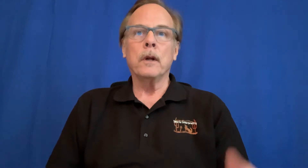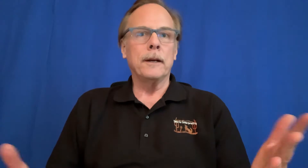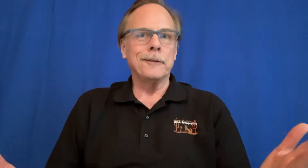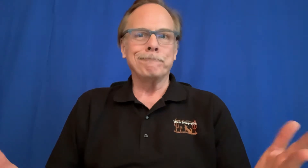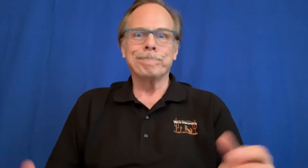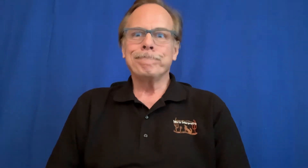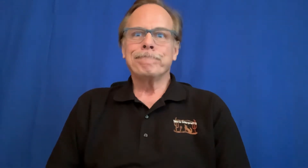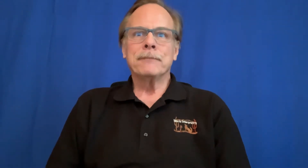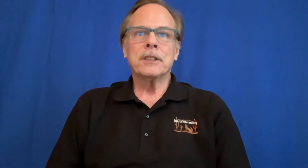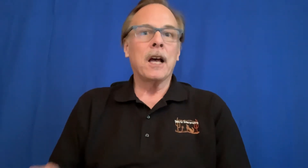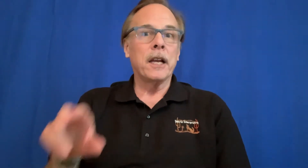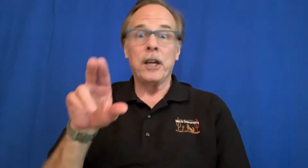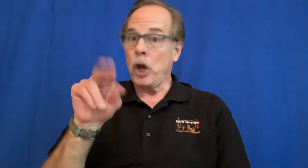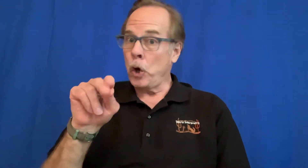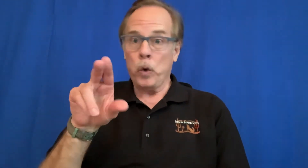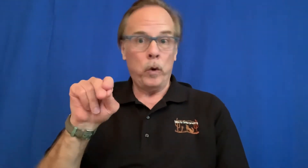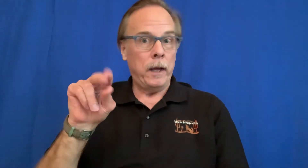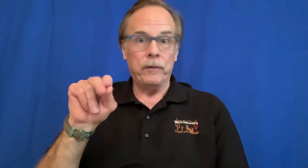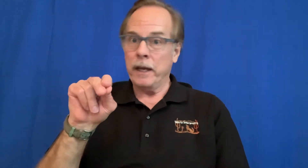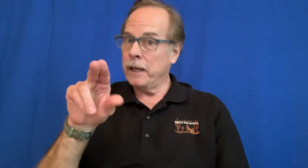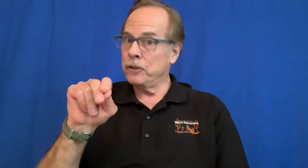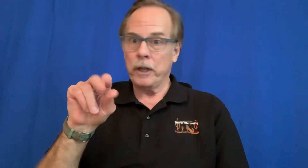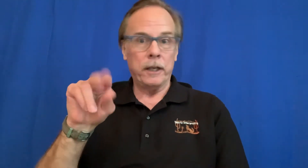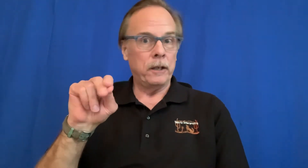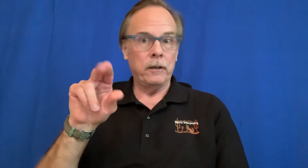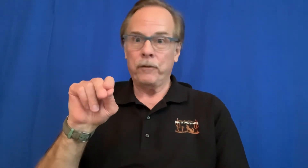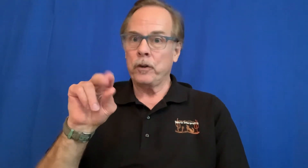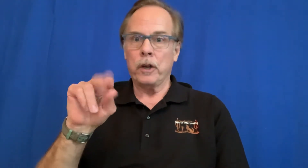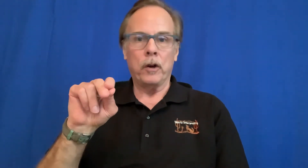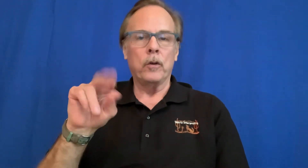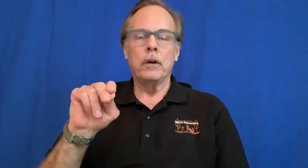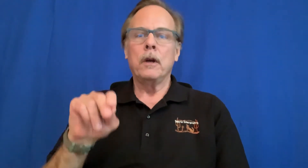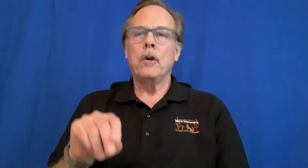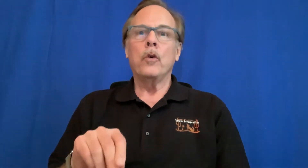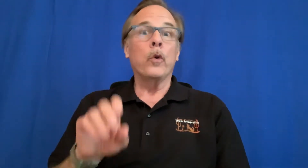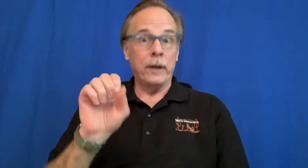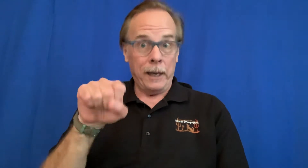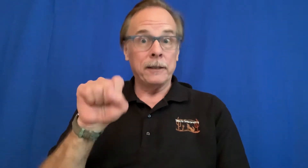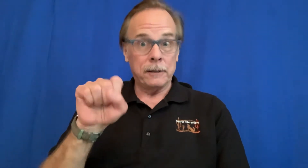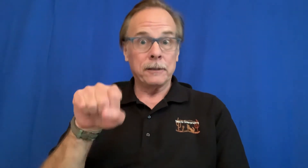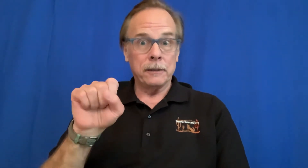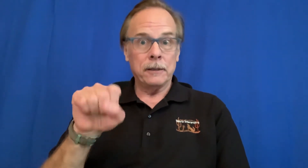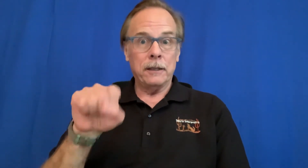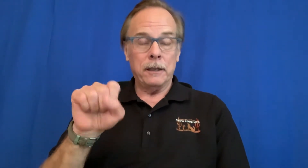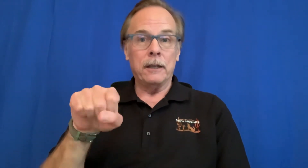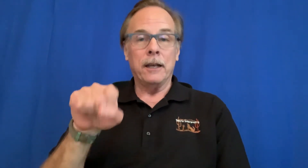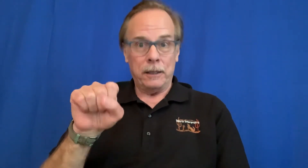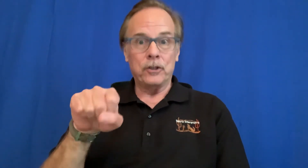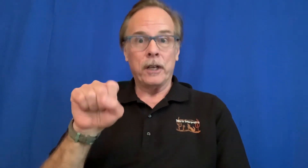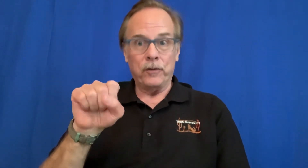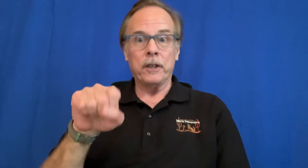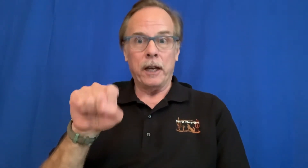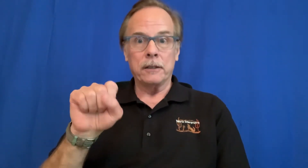simple sign no and the head shake for no, or yes and the head shake for yes.